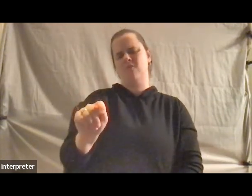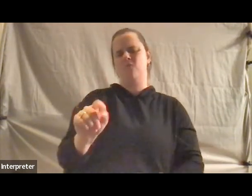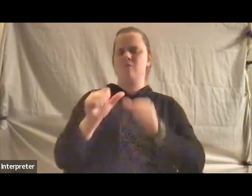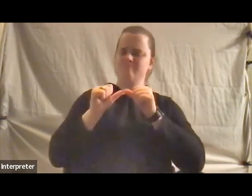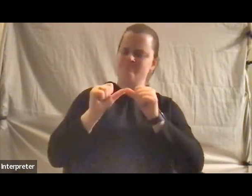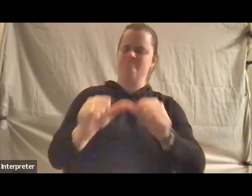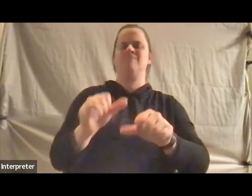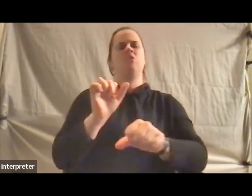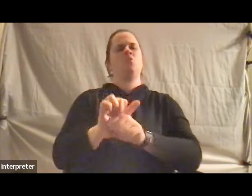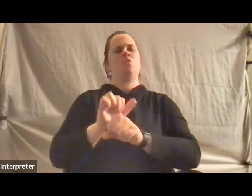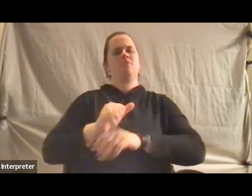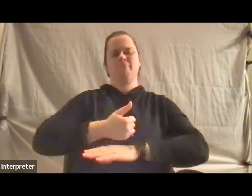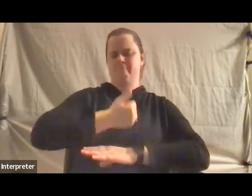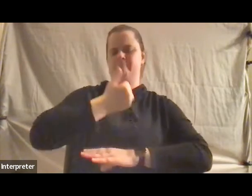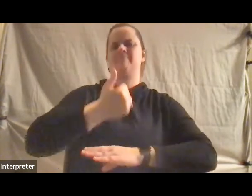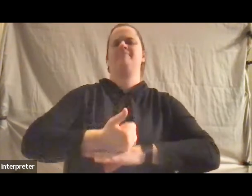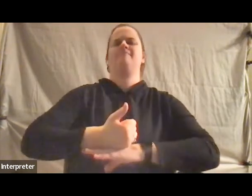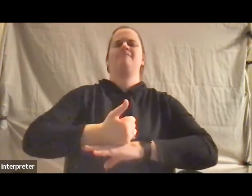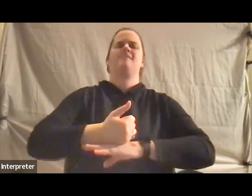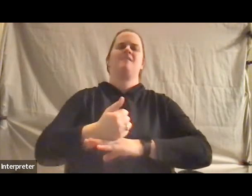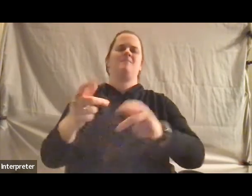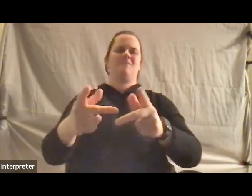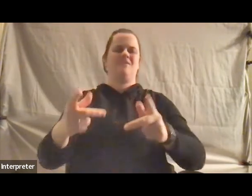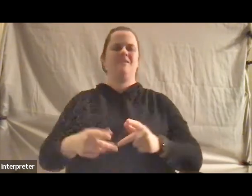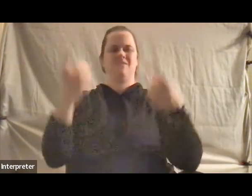into setting these sites up for success.